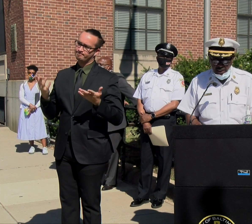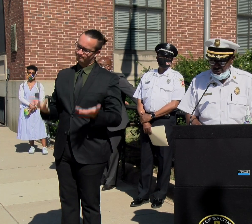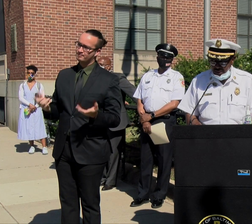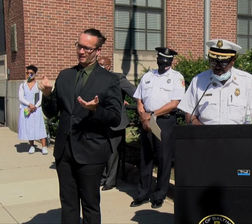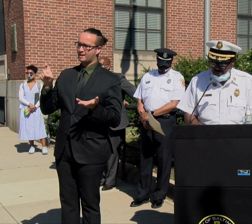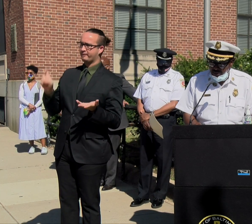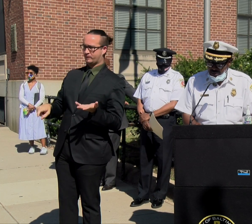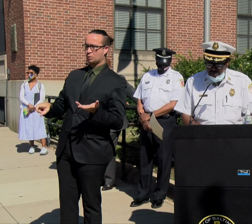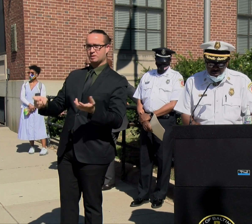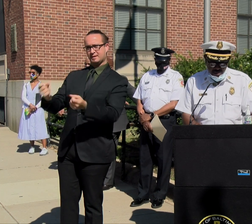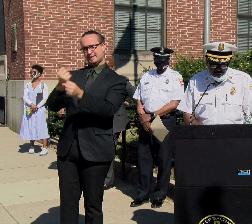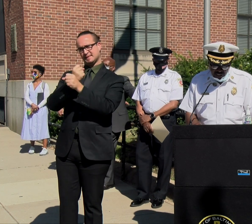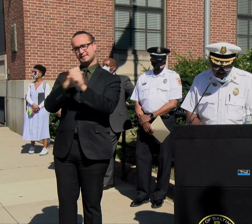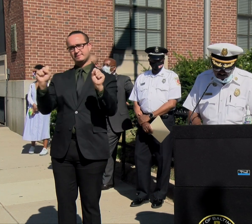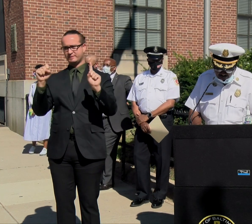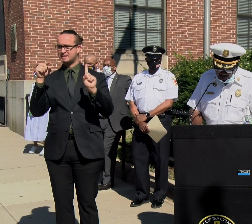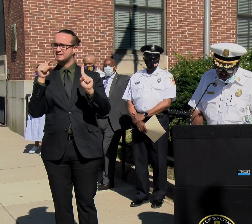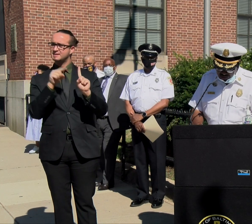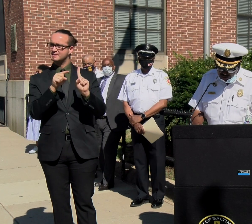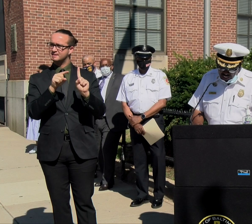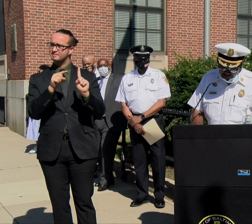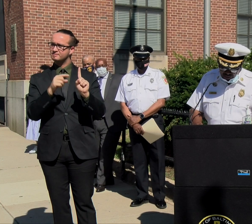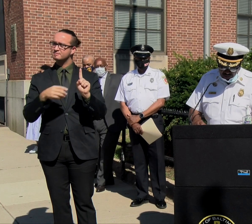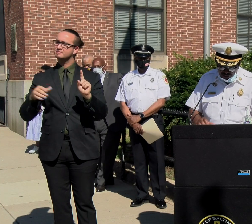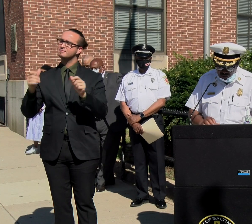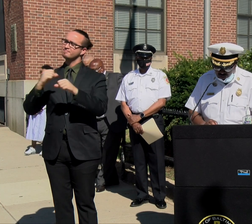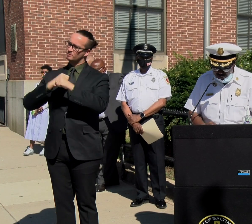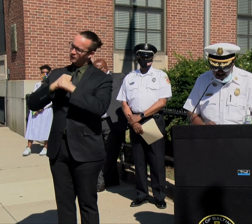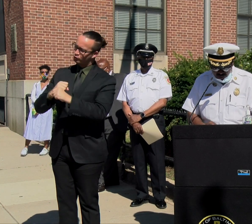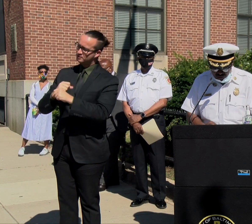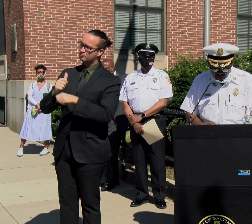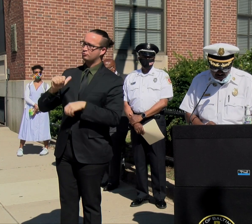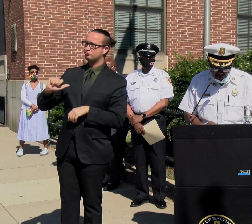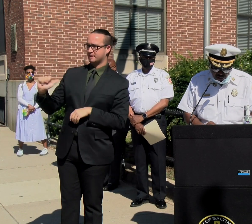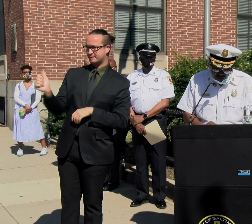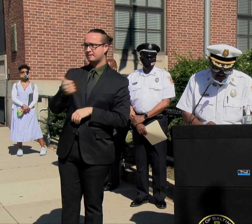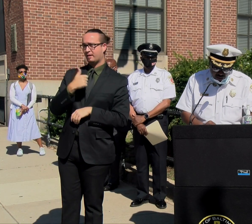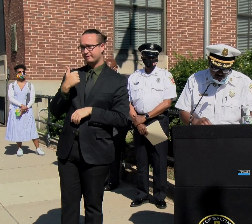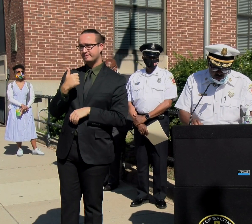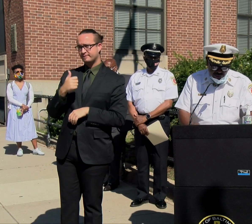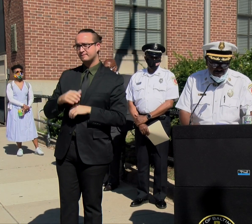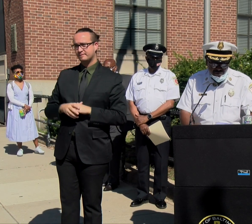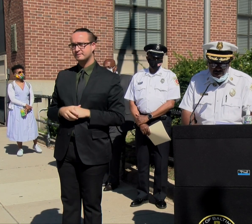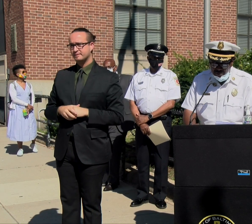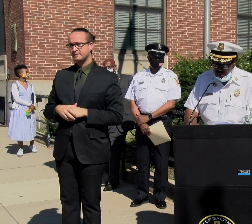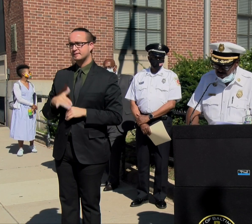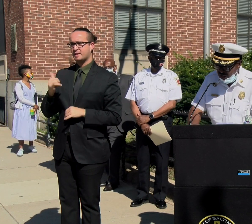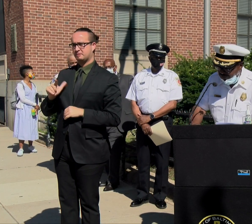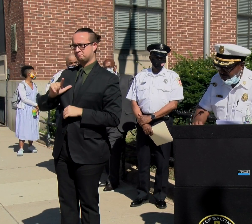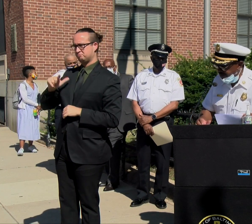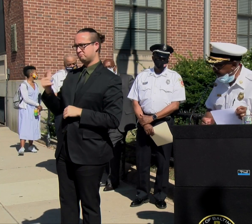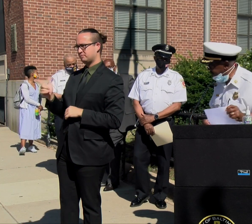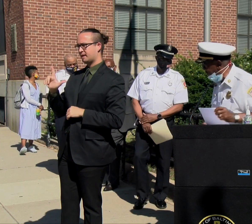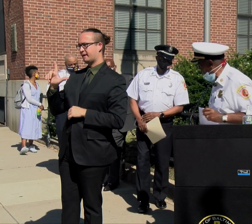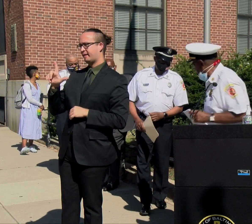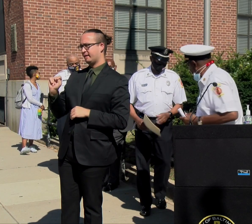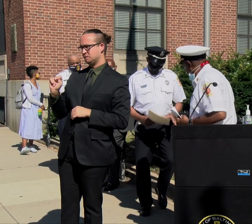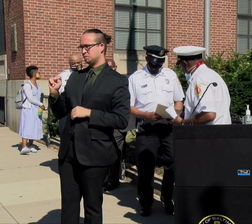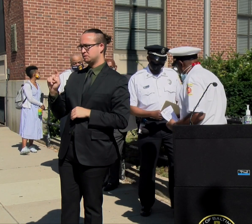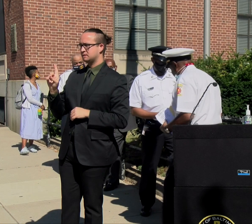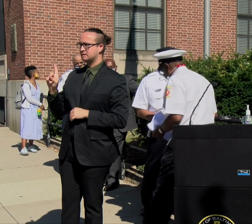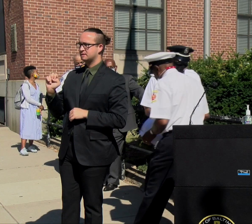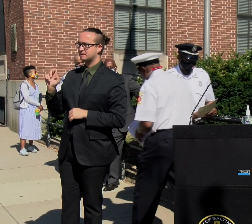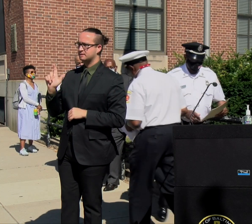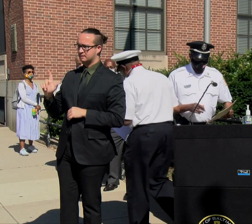and legally. Thank you very much. At this time, I'd like to turn it over to Lieutenant Del Holmes of the Fire Marshal's Office.